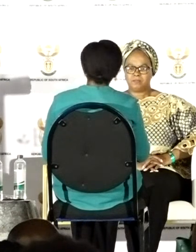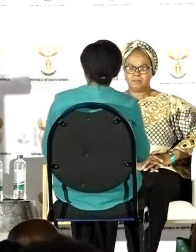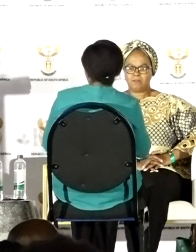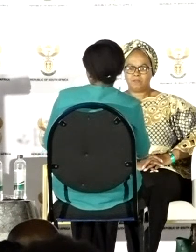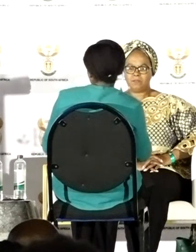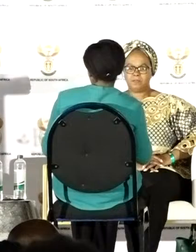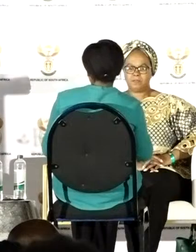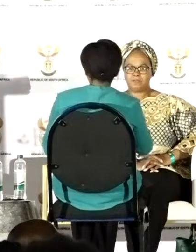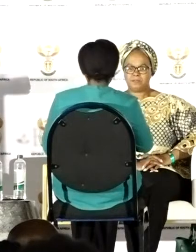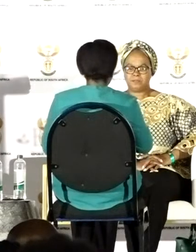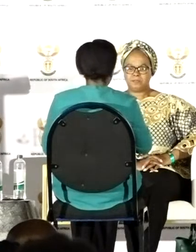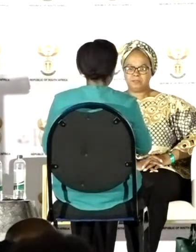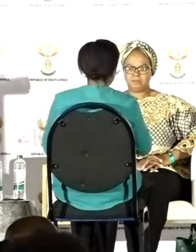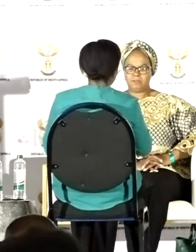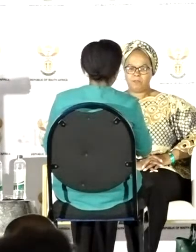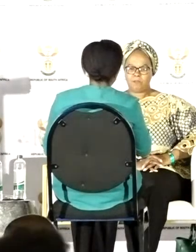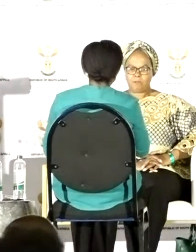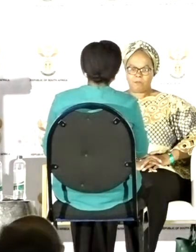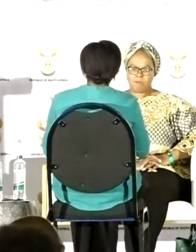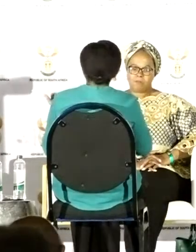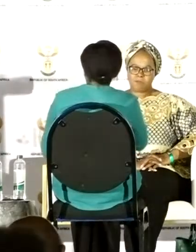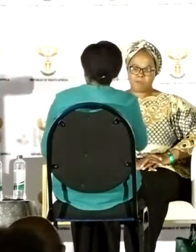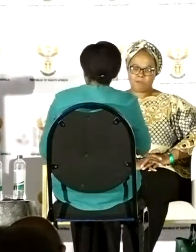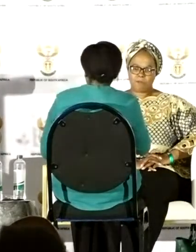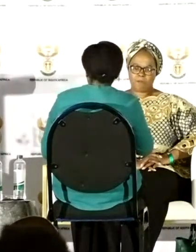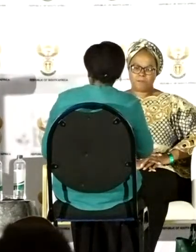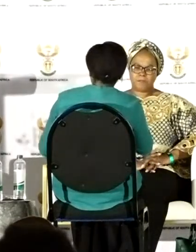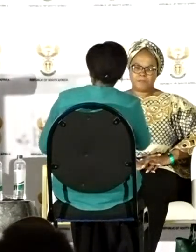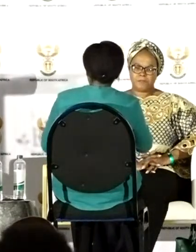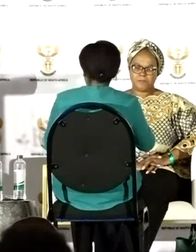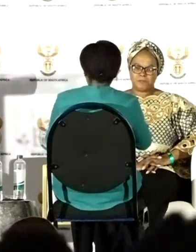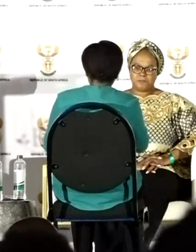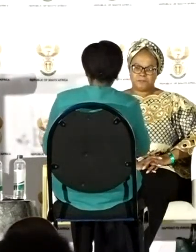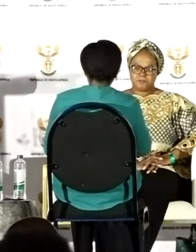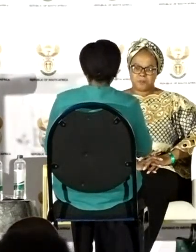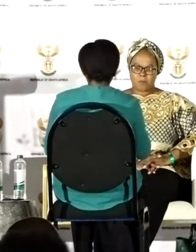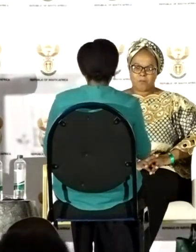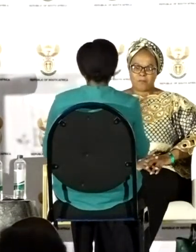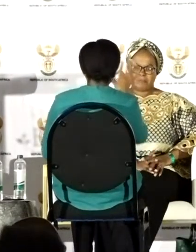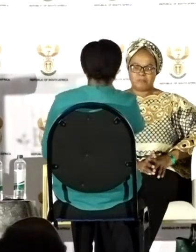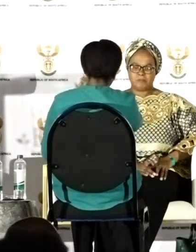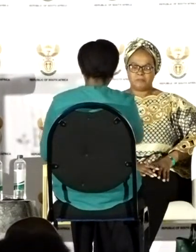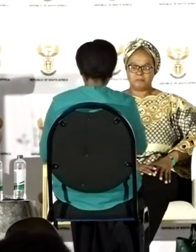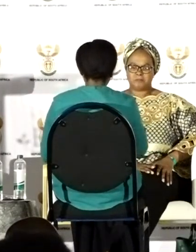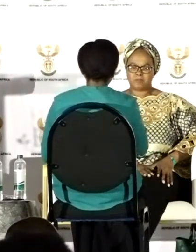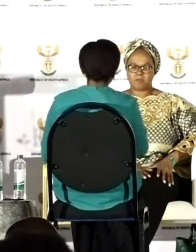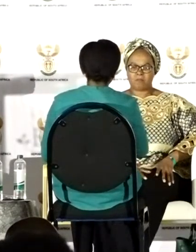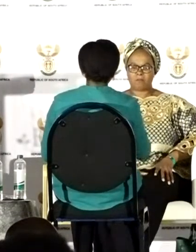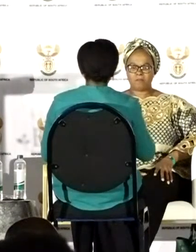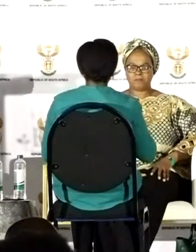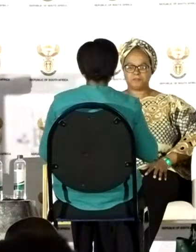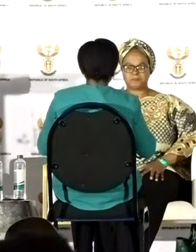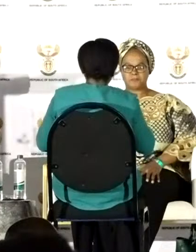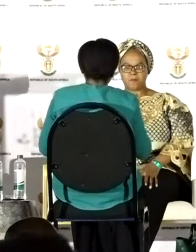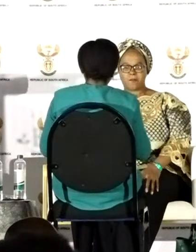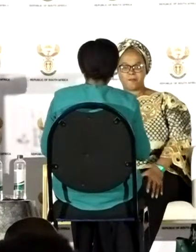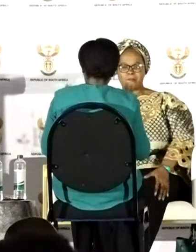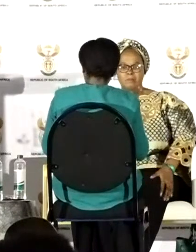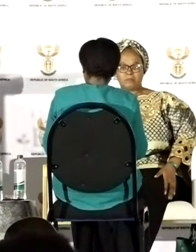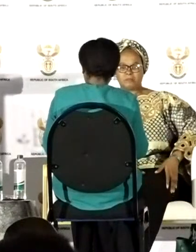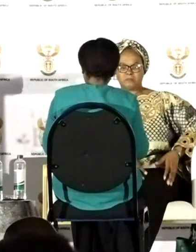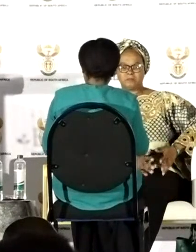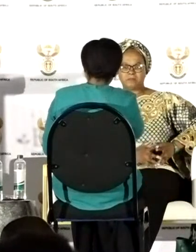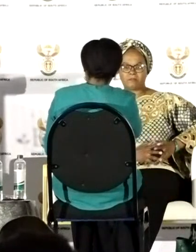and I serve on the Quad Para Association of South Africa board. I want to start with a short and articulate